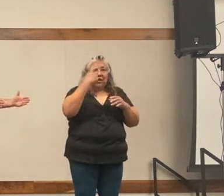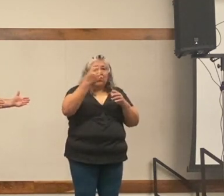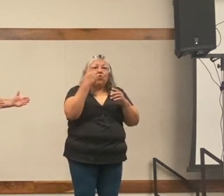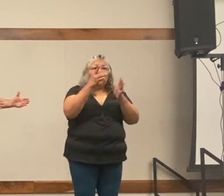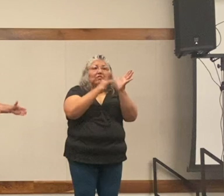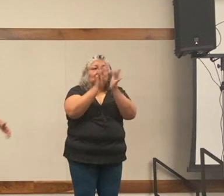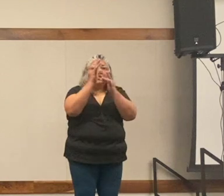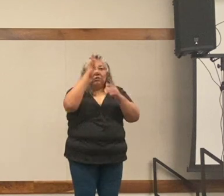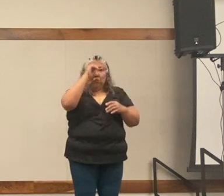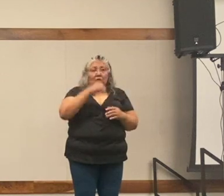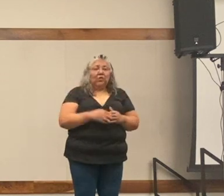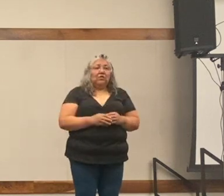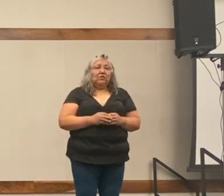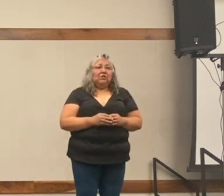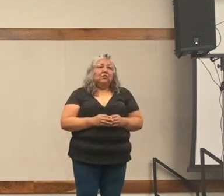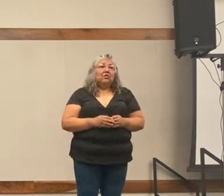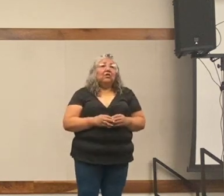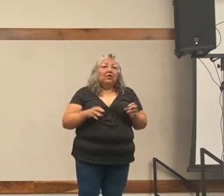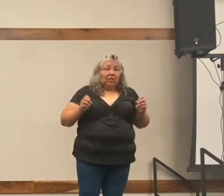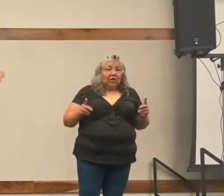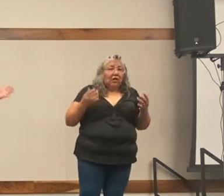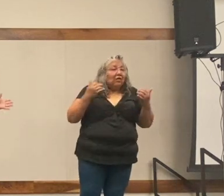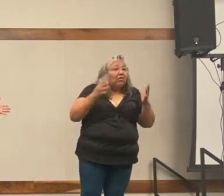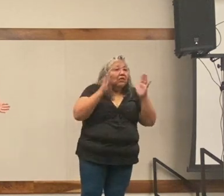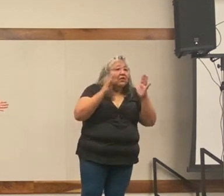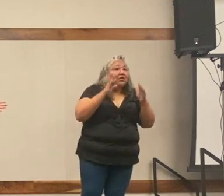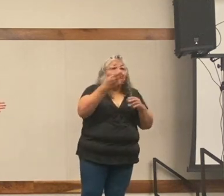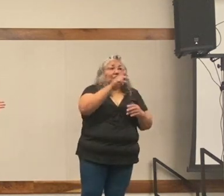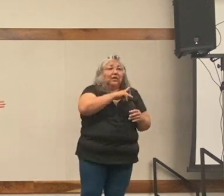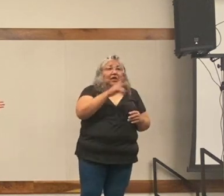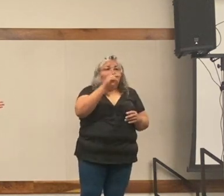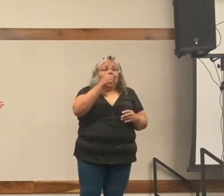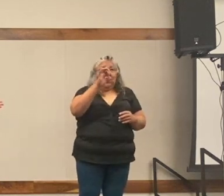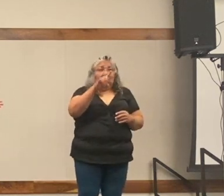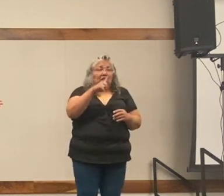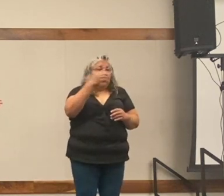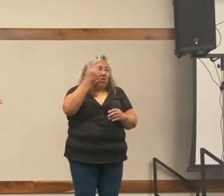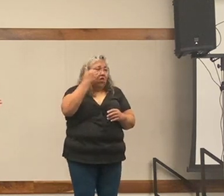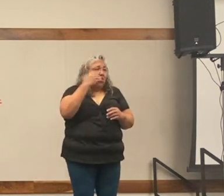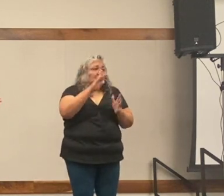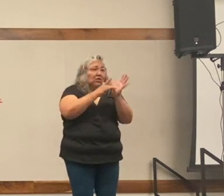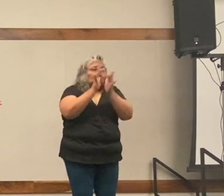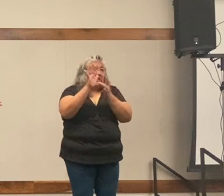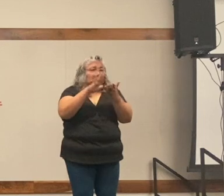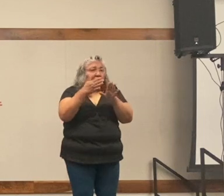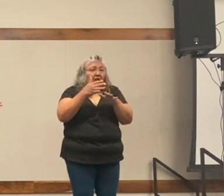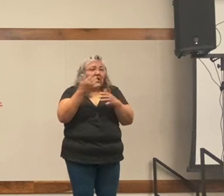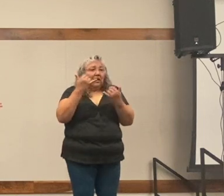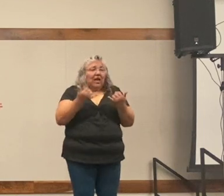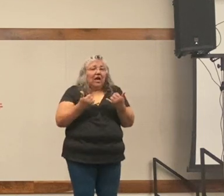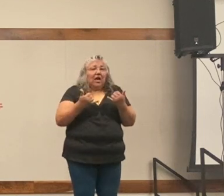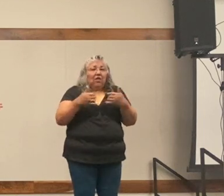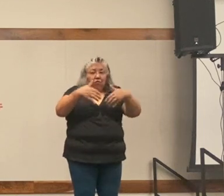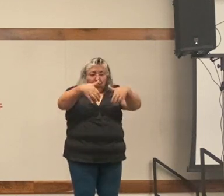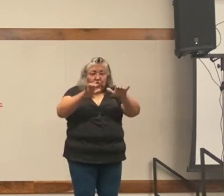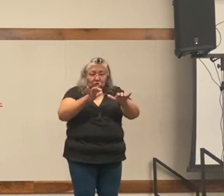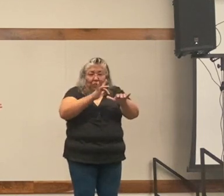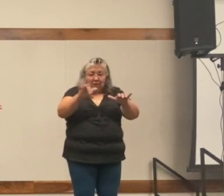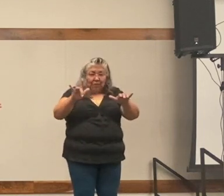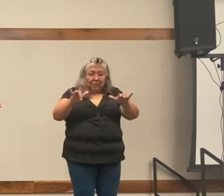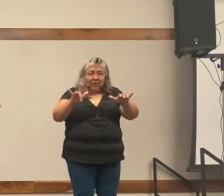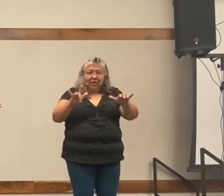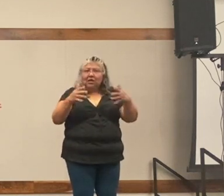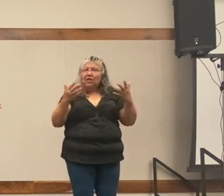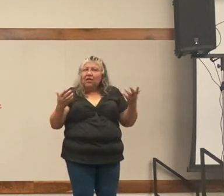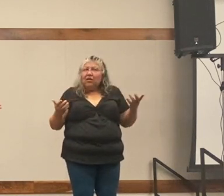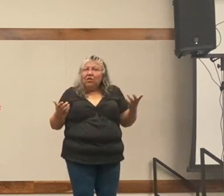boys. Okay? Listen, King Herod knows that Jesus died and now the tomb is empty. What's